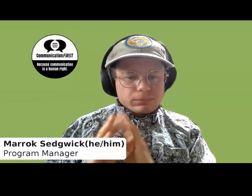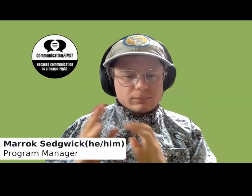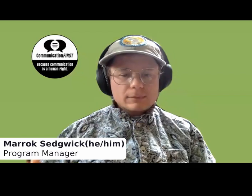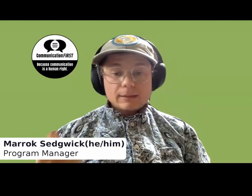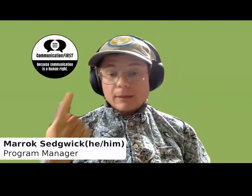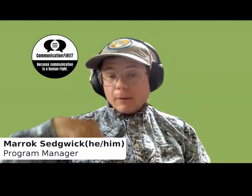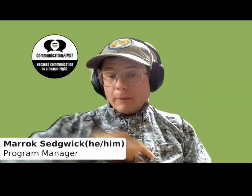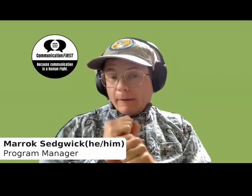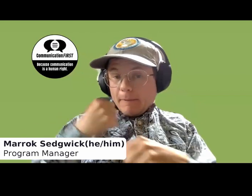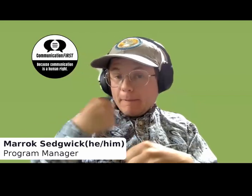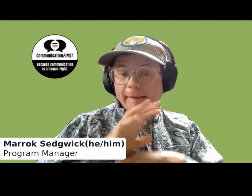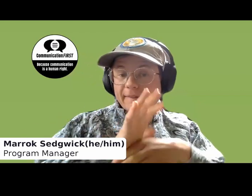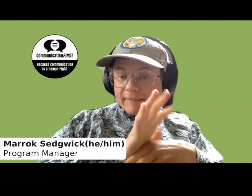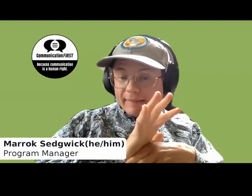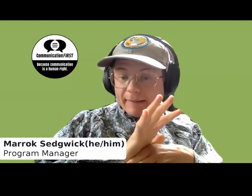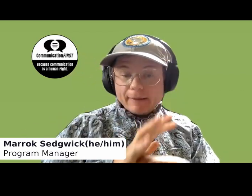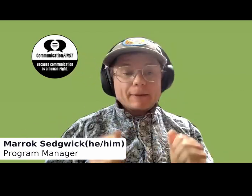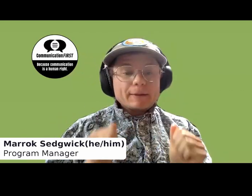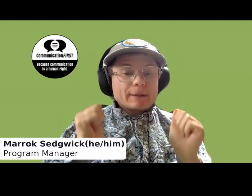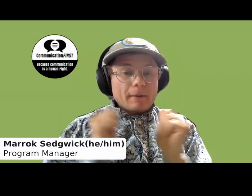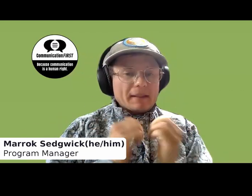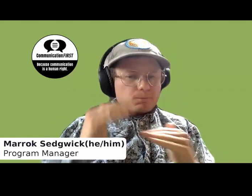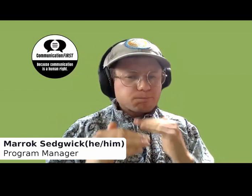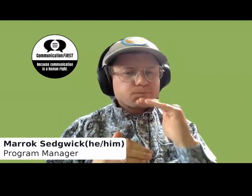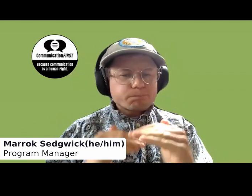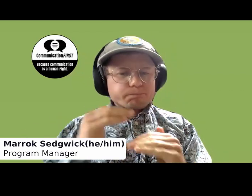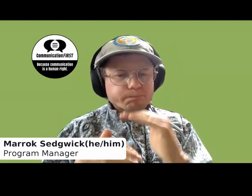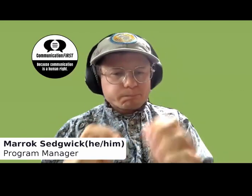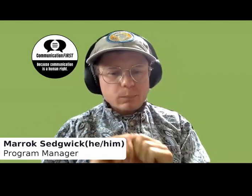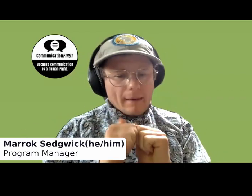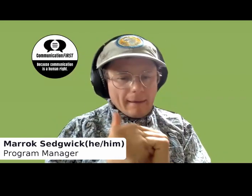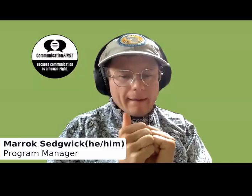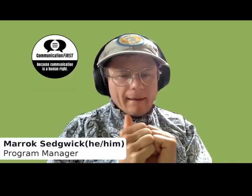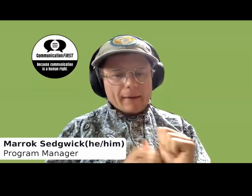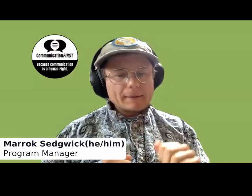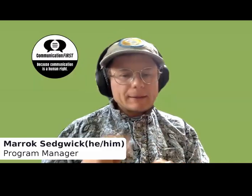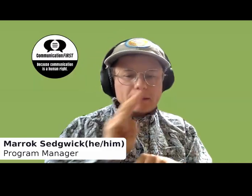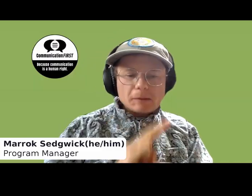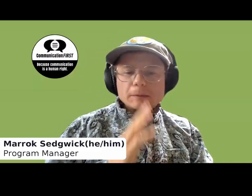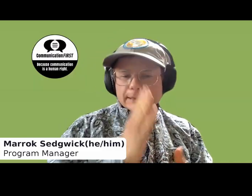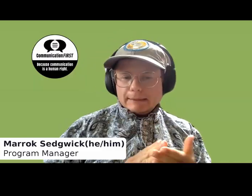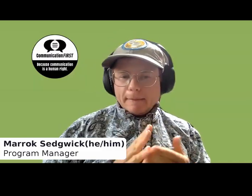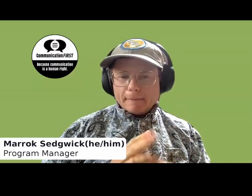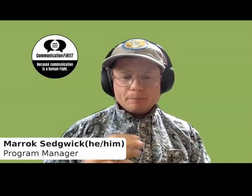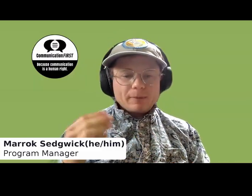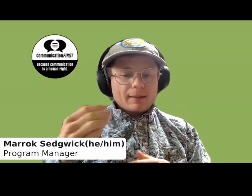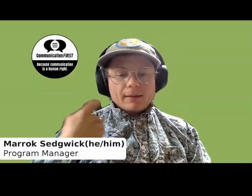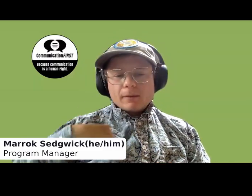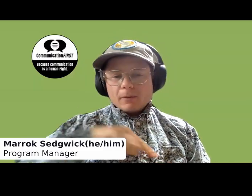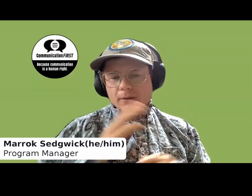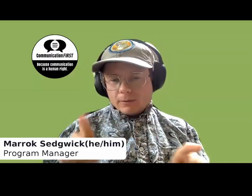step how to use some of them. I will share links in the chat for commoncause.org, ballotpedia.org,